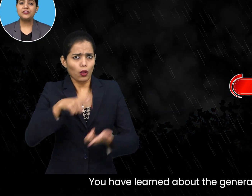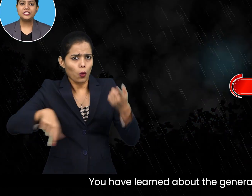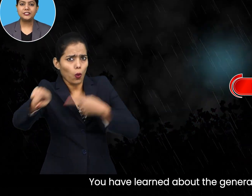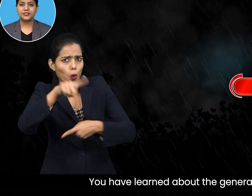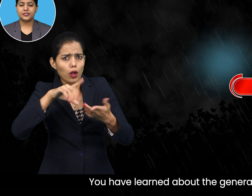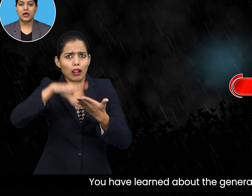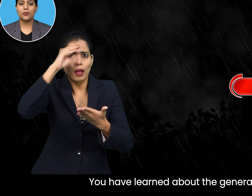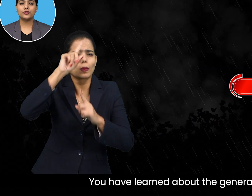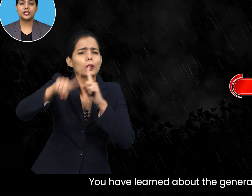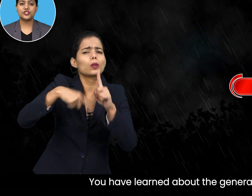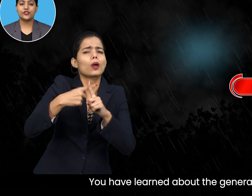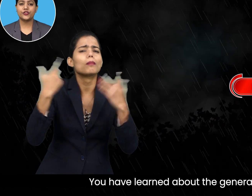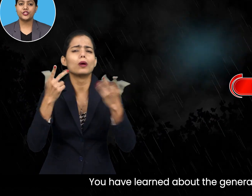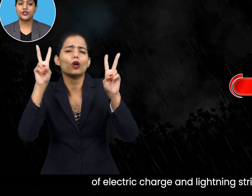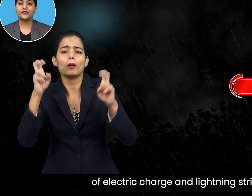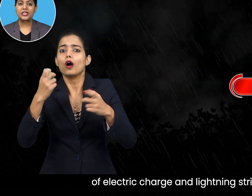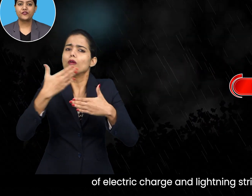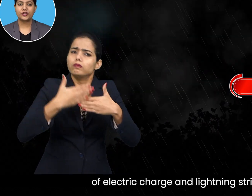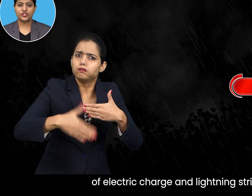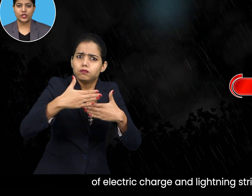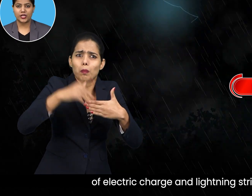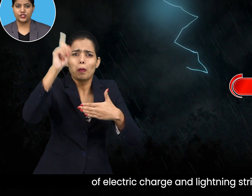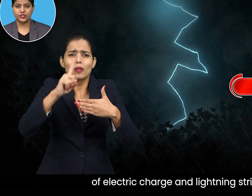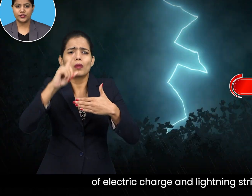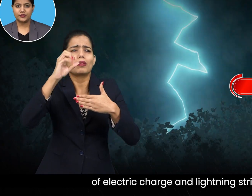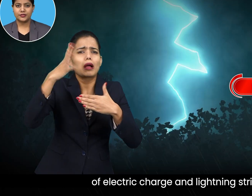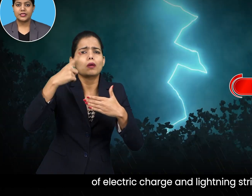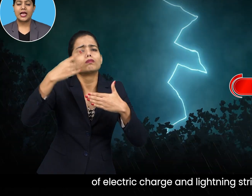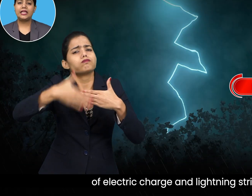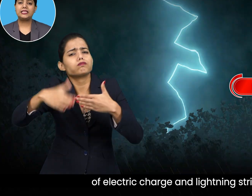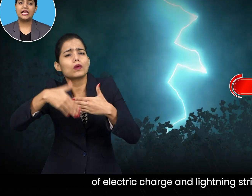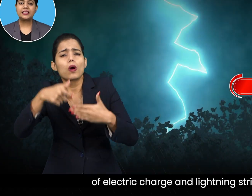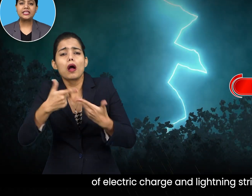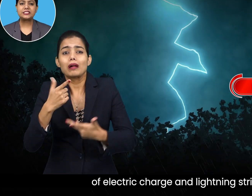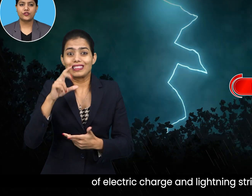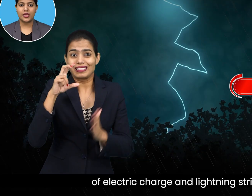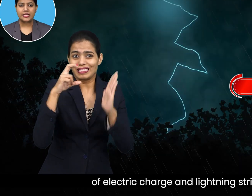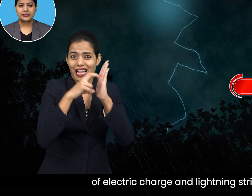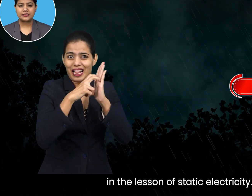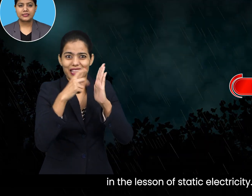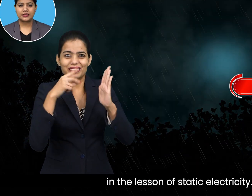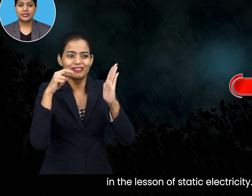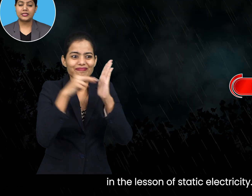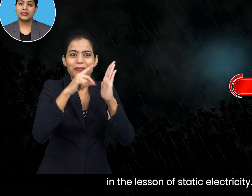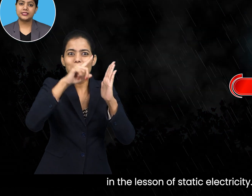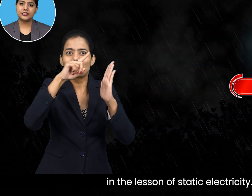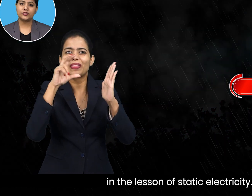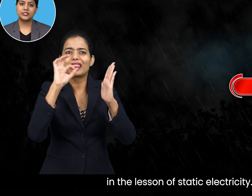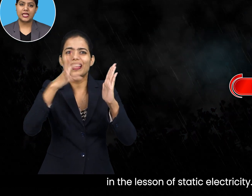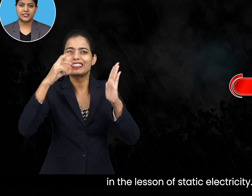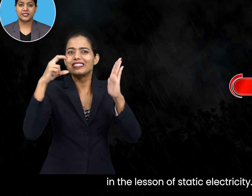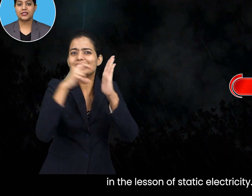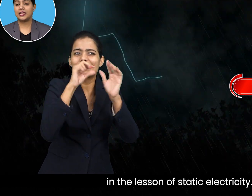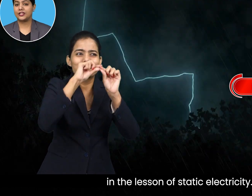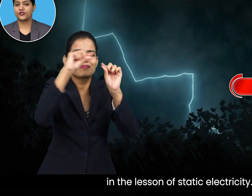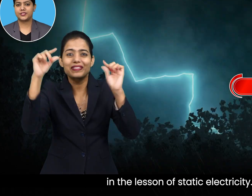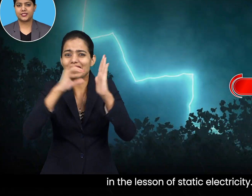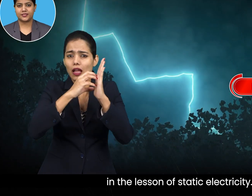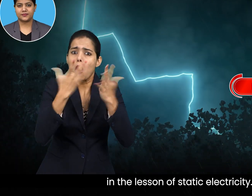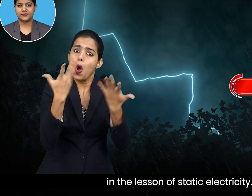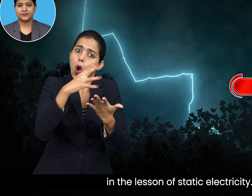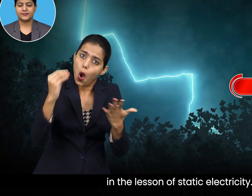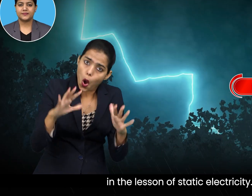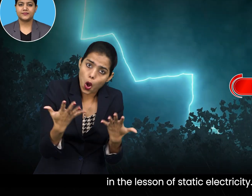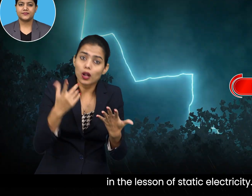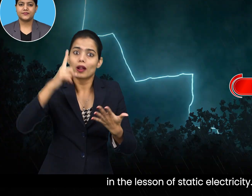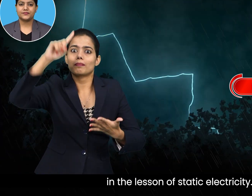You have learnt about the generation of electric charge and lightning strikes in the lesson of static electricity.